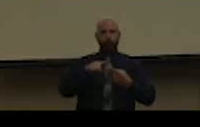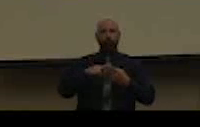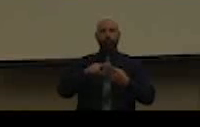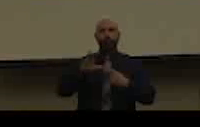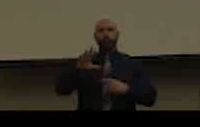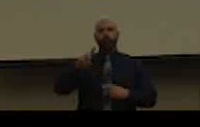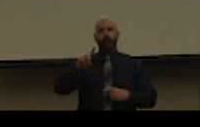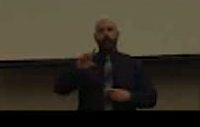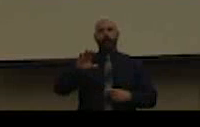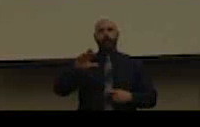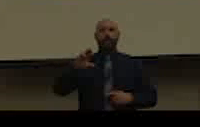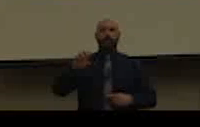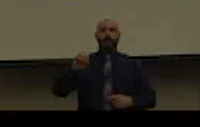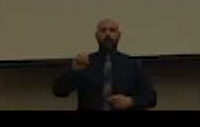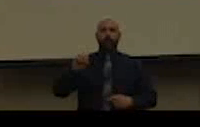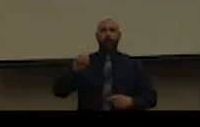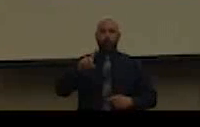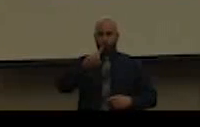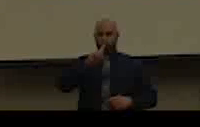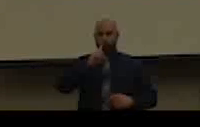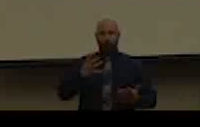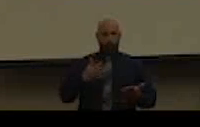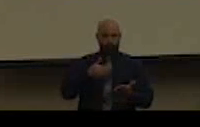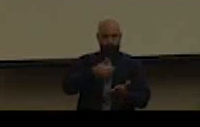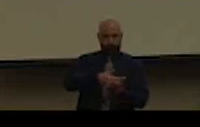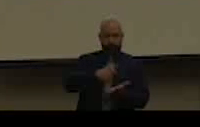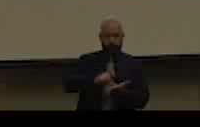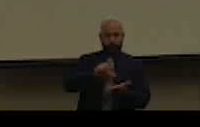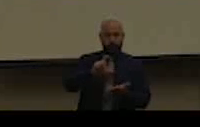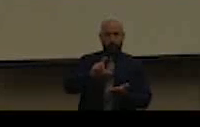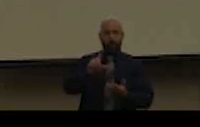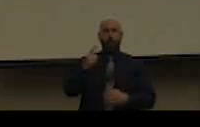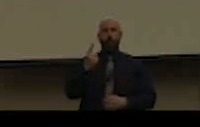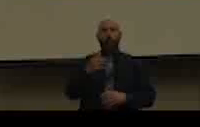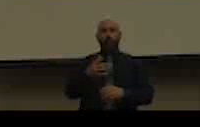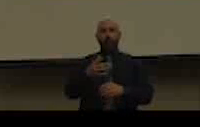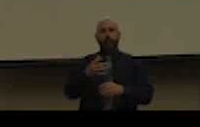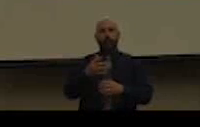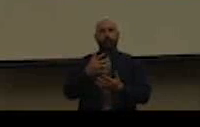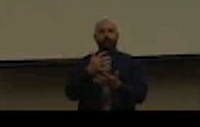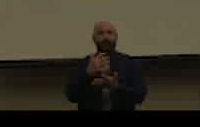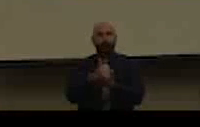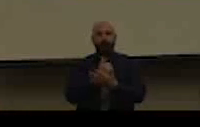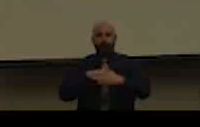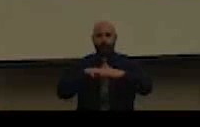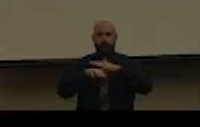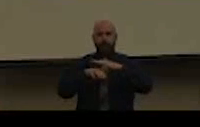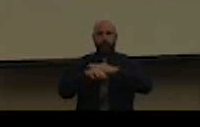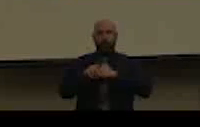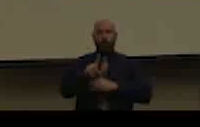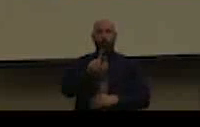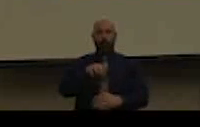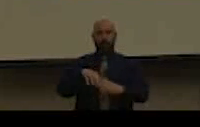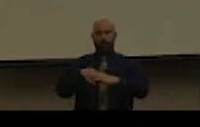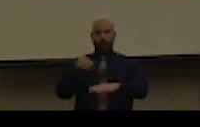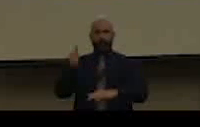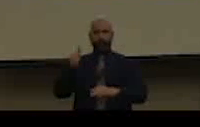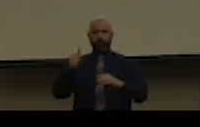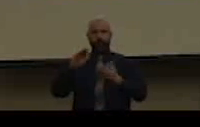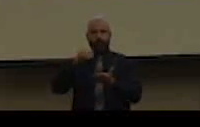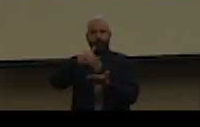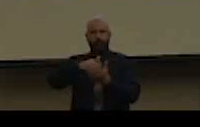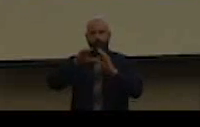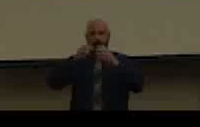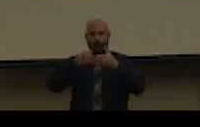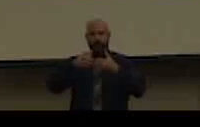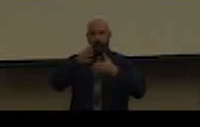I'm funding her for only gets her access to 1 out of 10 centers in the whole city. So 10th percentile, 10 out of